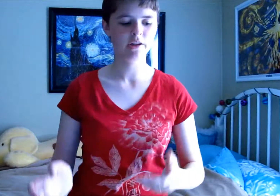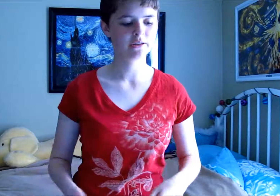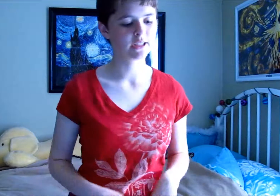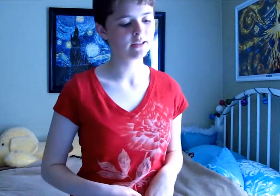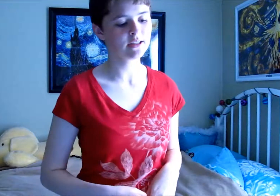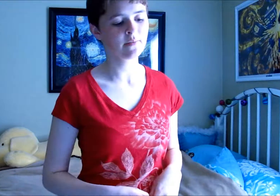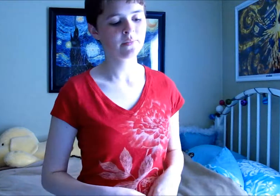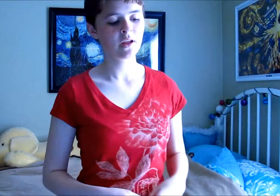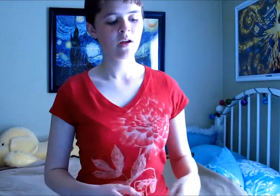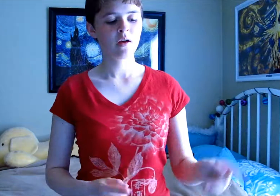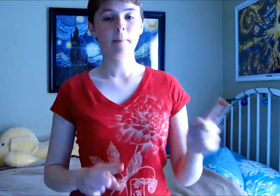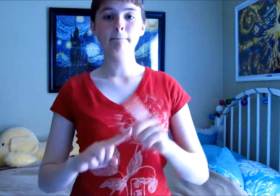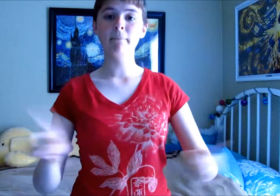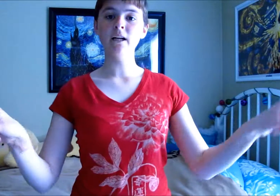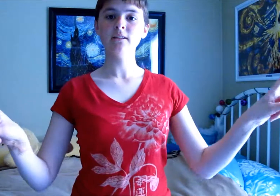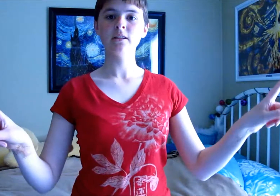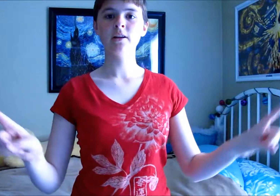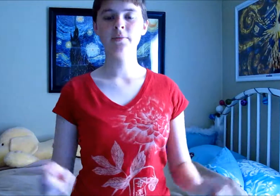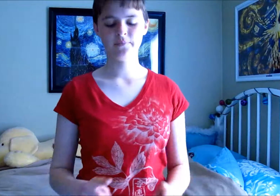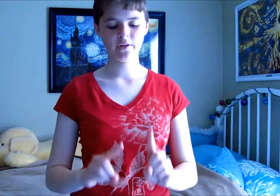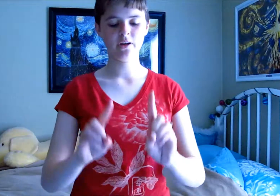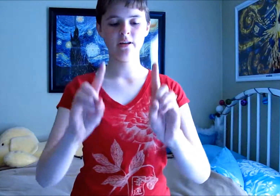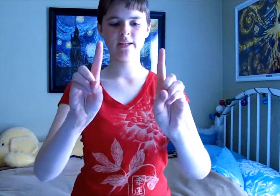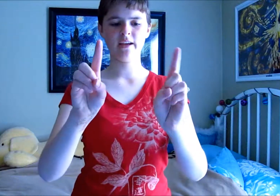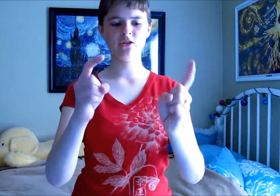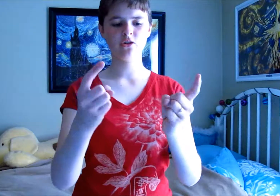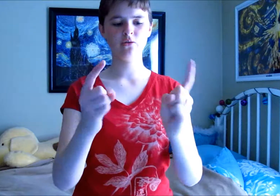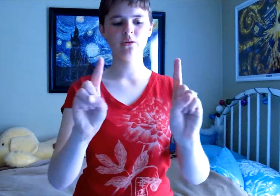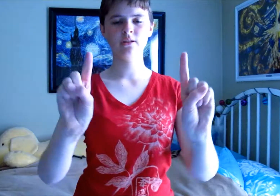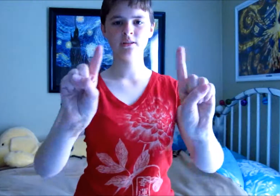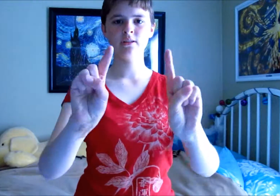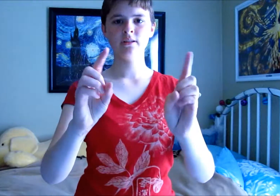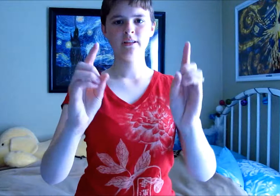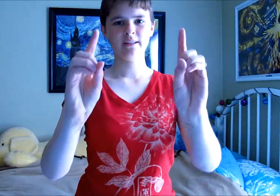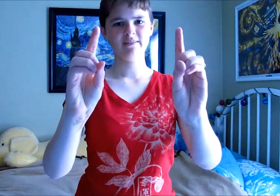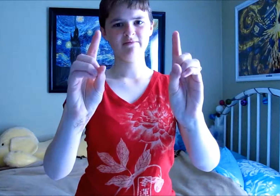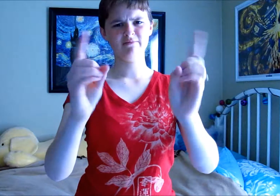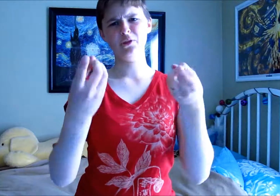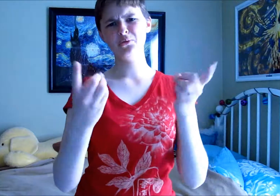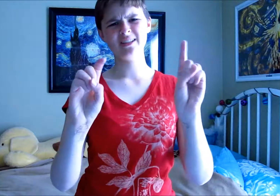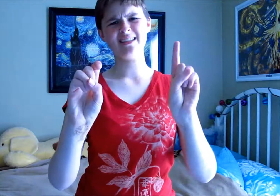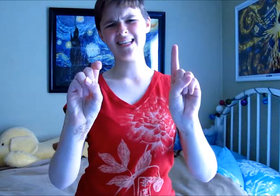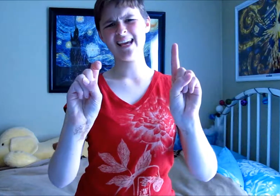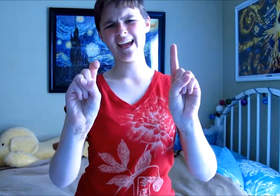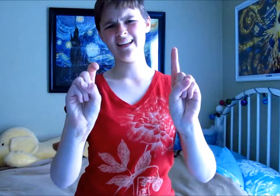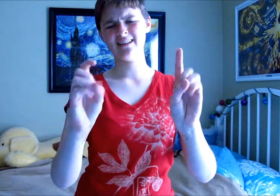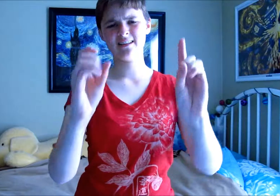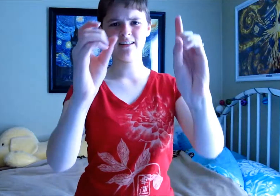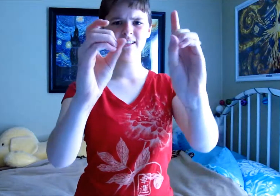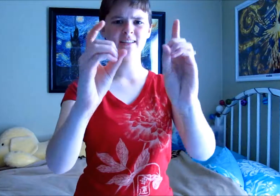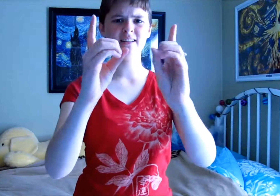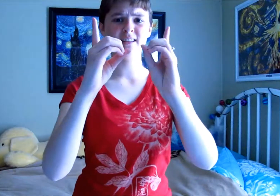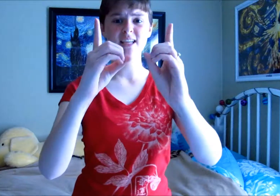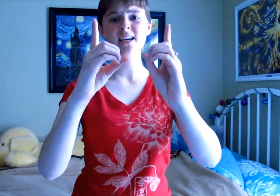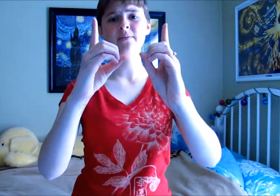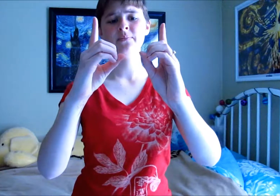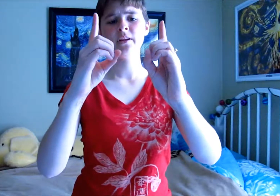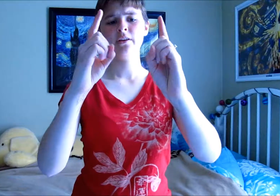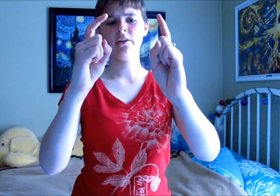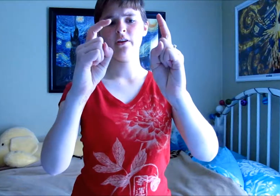those signs. But you're going to take two loose D hands. This is a D. You're